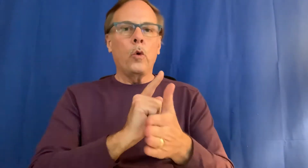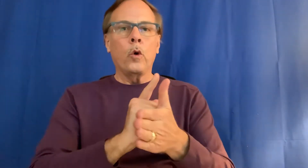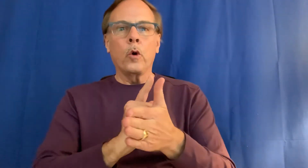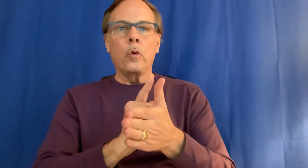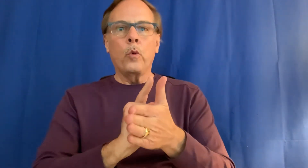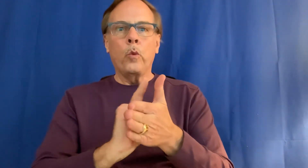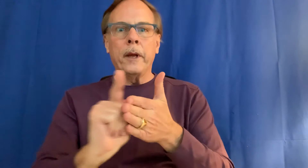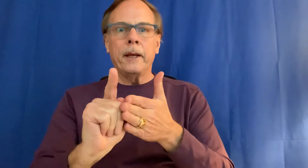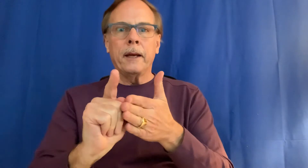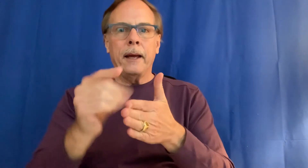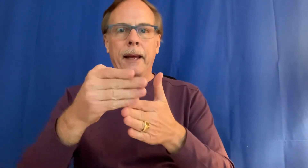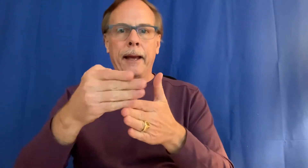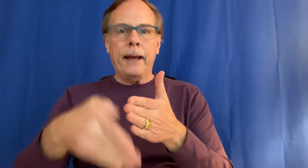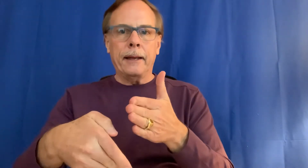or weekend.